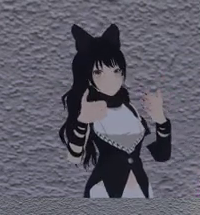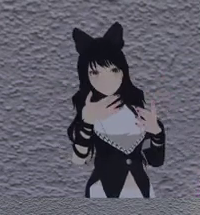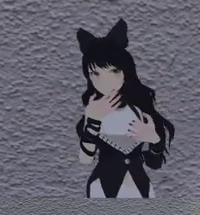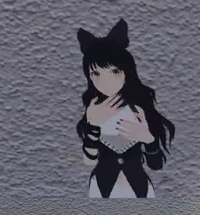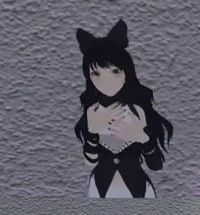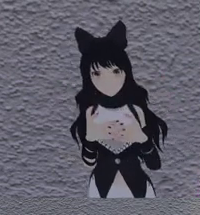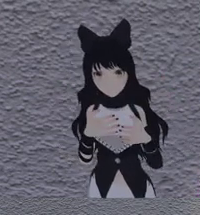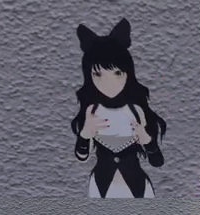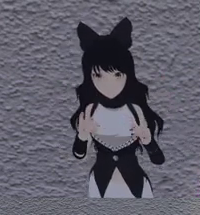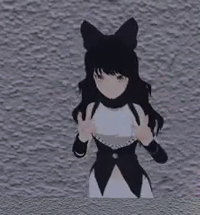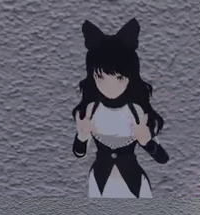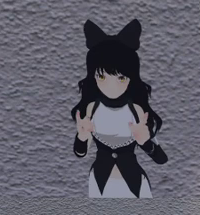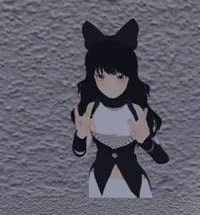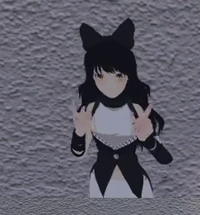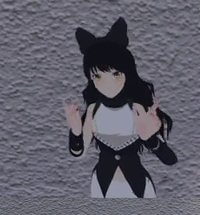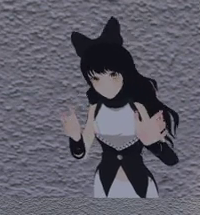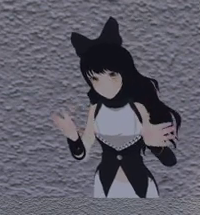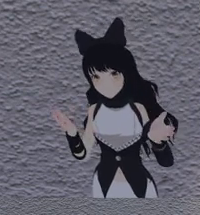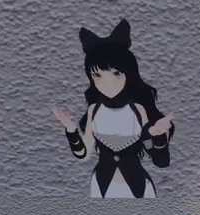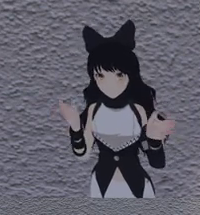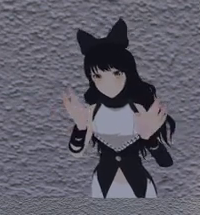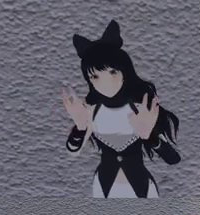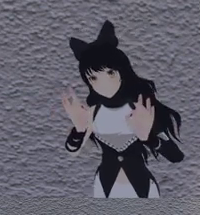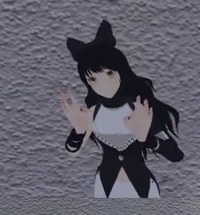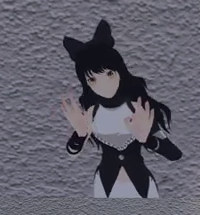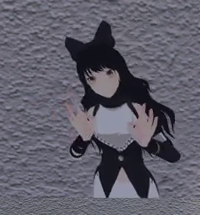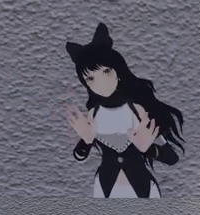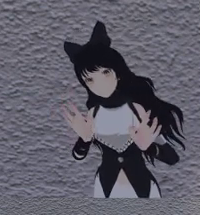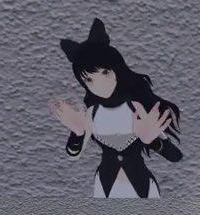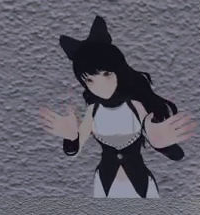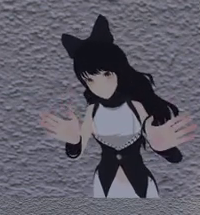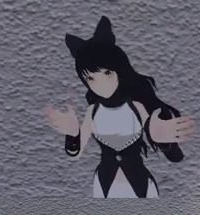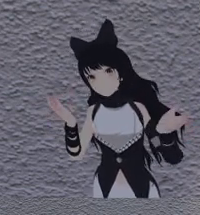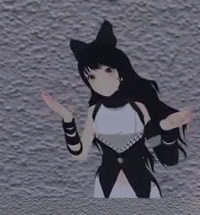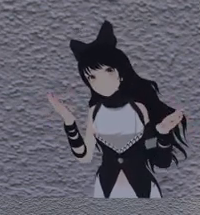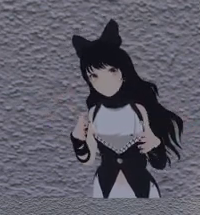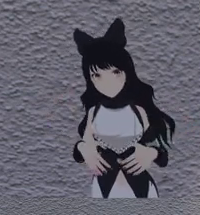That's usable. Okay, good. Hate.